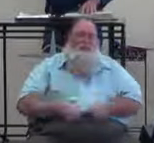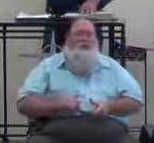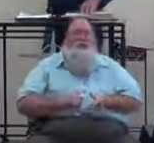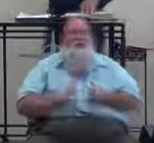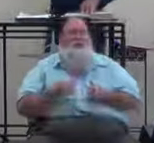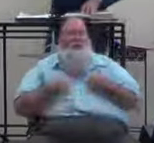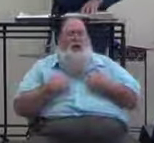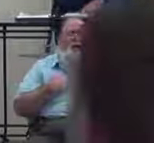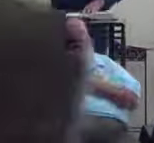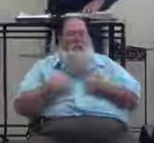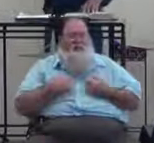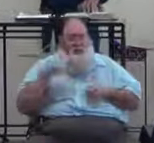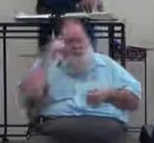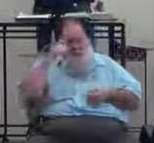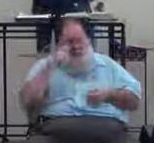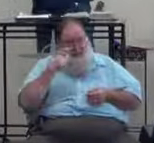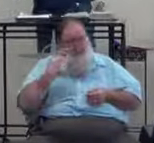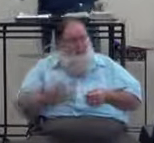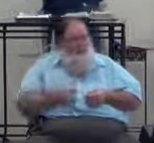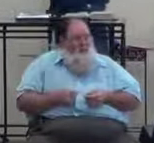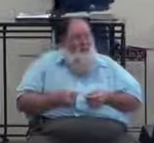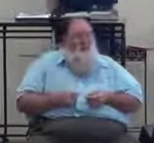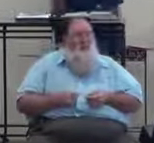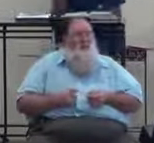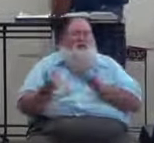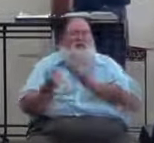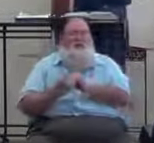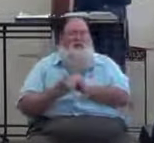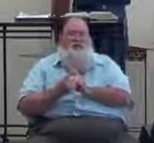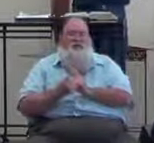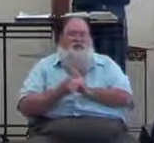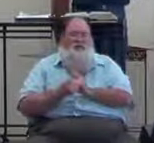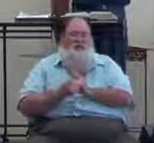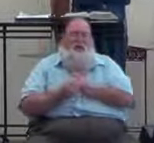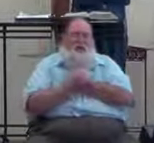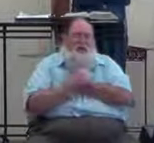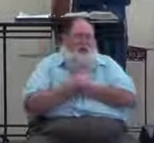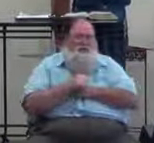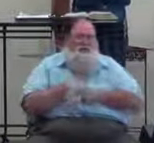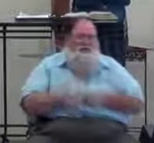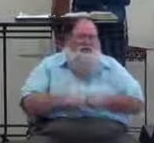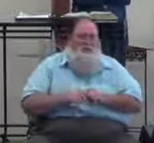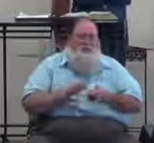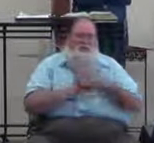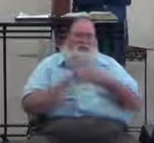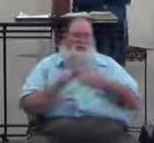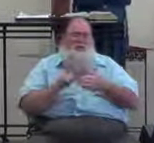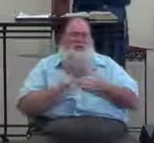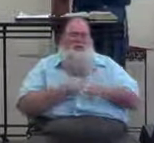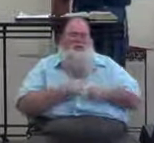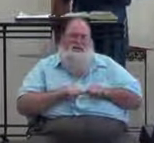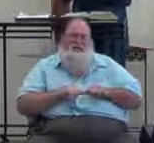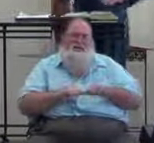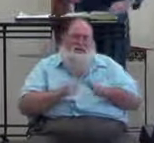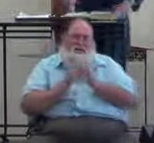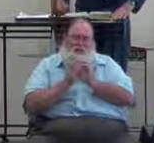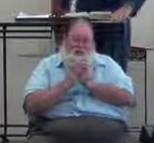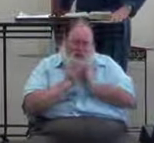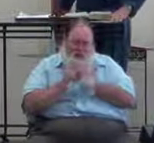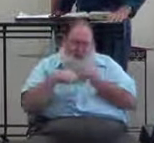got Wisdom Meets Passion Week. So let's keep on thinking and praying about that week and who we